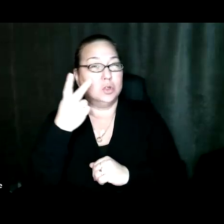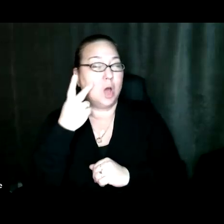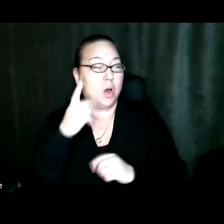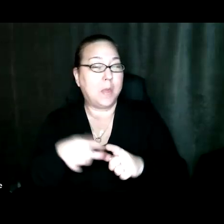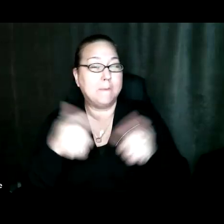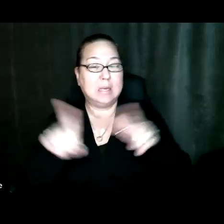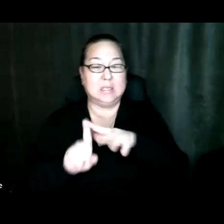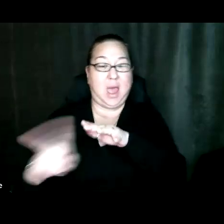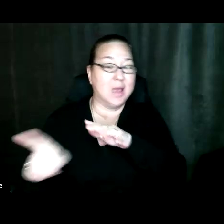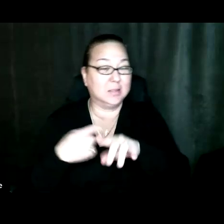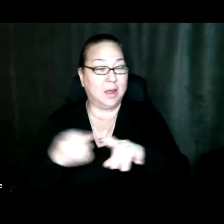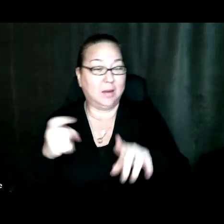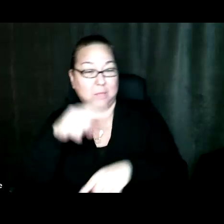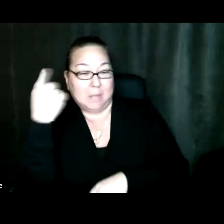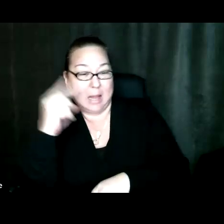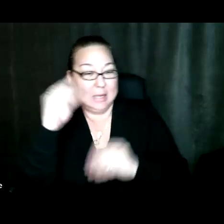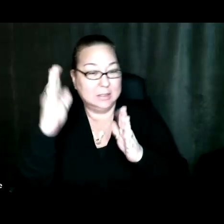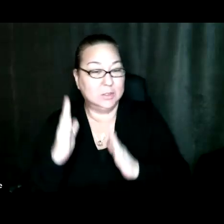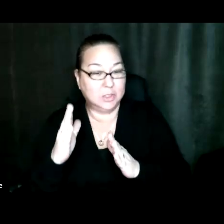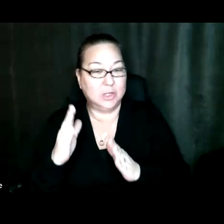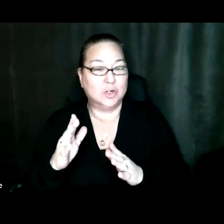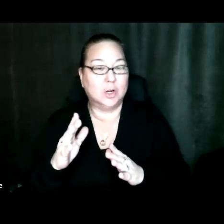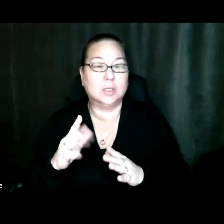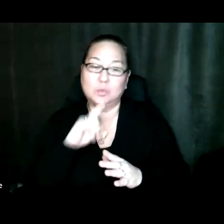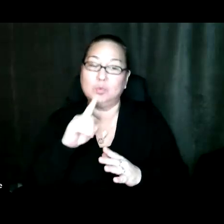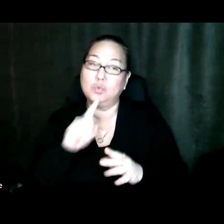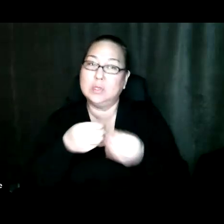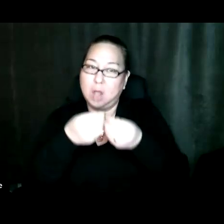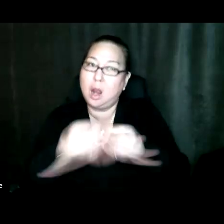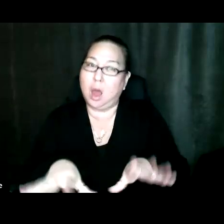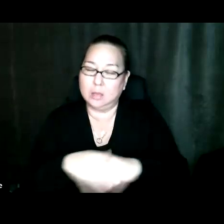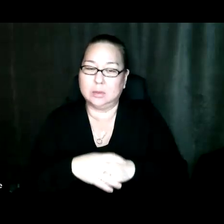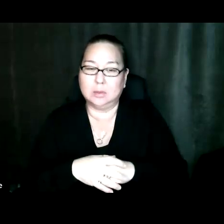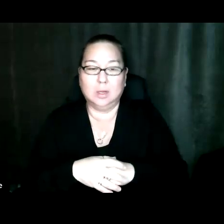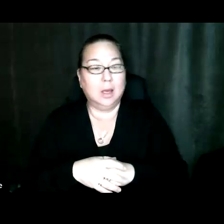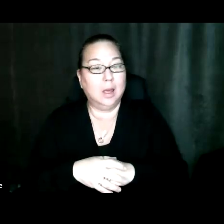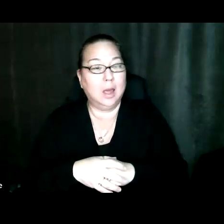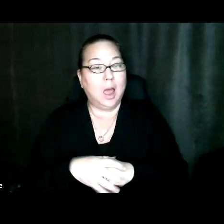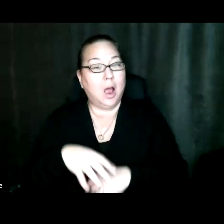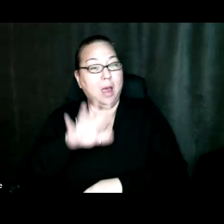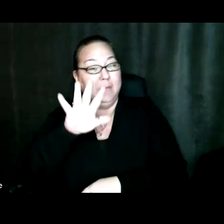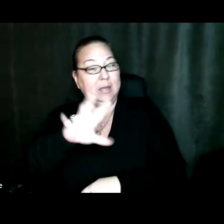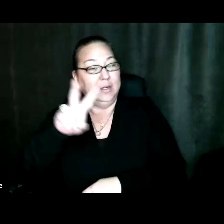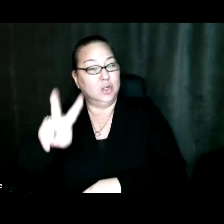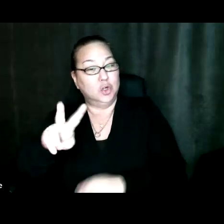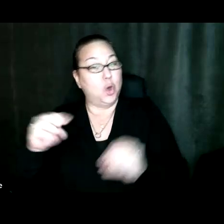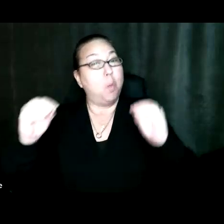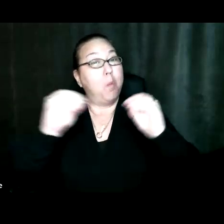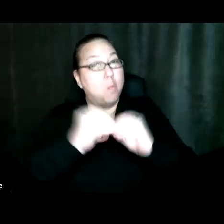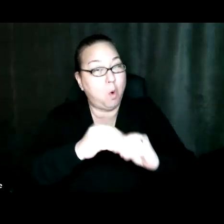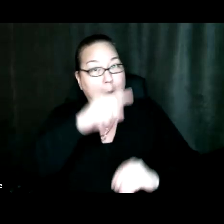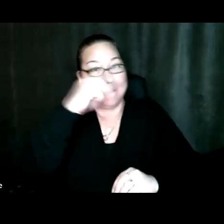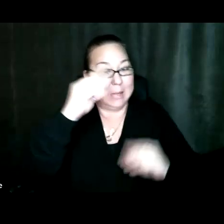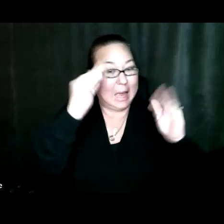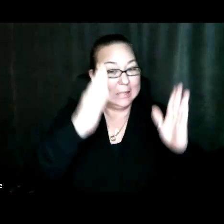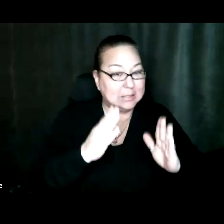teachers for all the years reported. 52 more Black teachers left the system than were hired into the district this